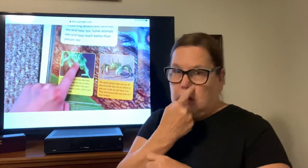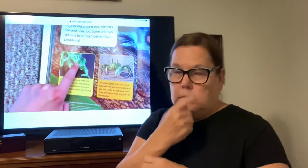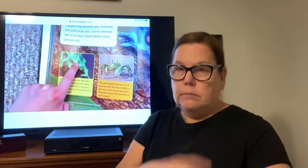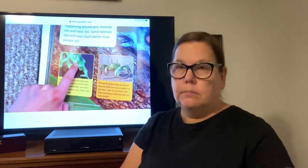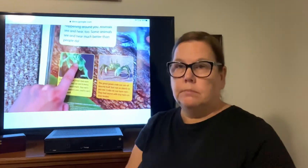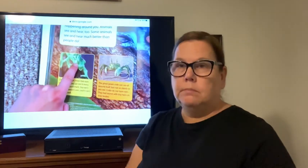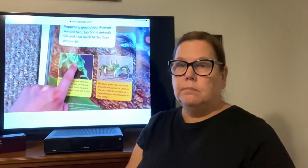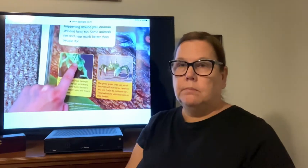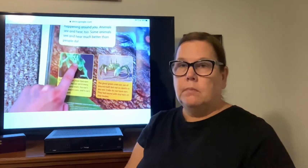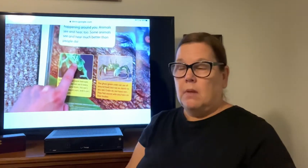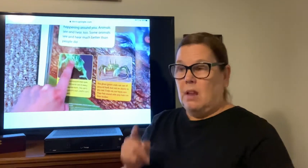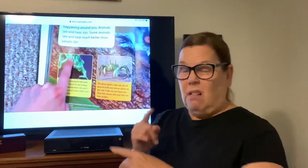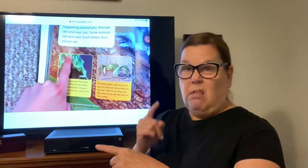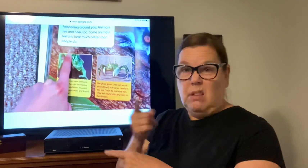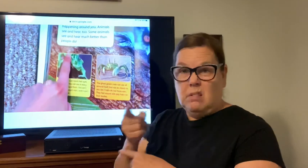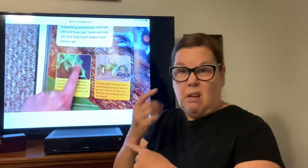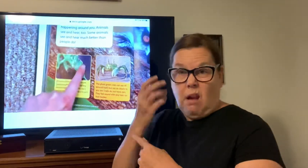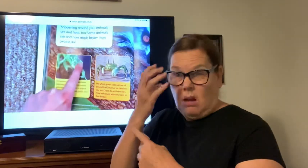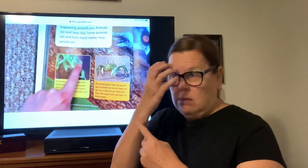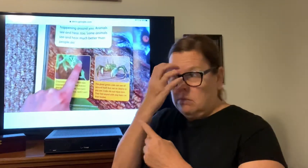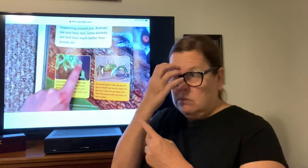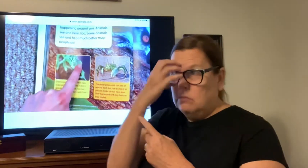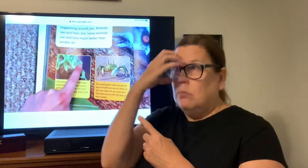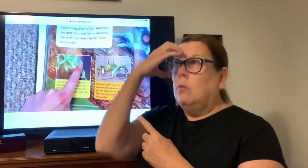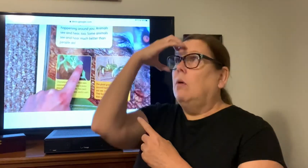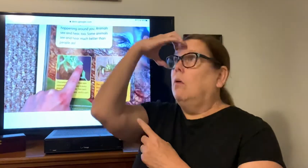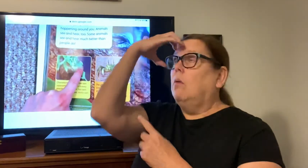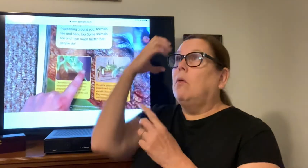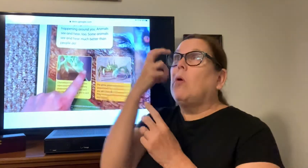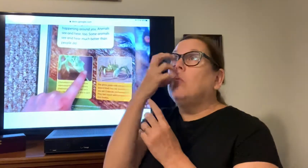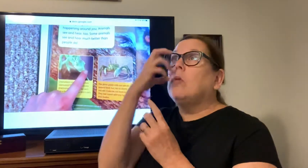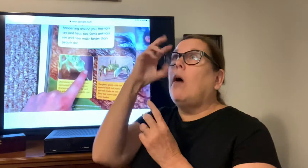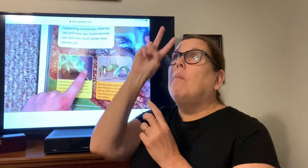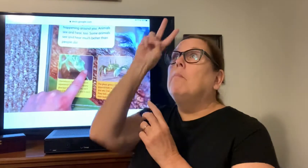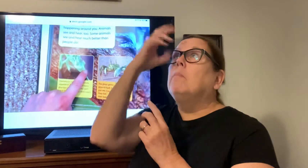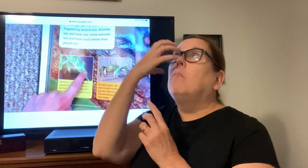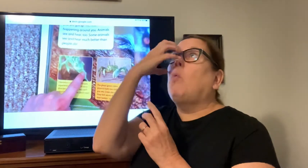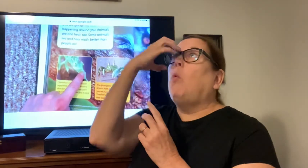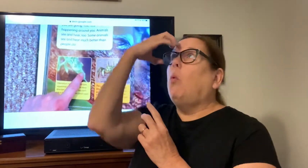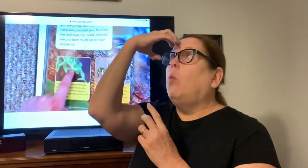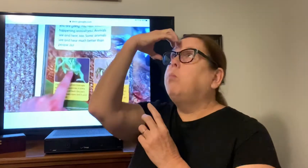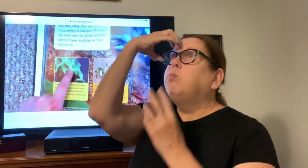that this eyeball can look up and this eyeball is looking down. So it can choose